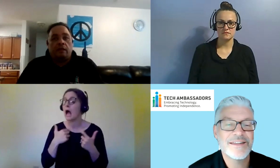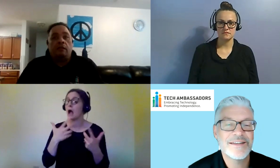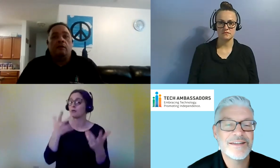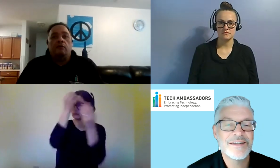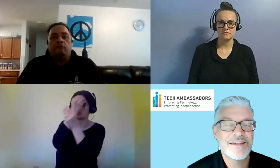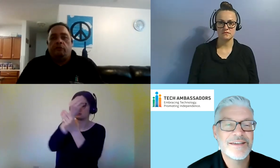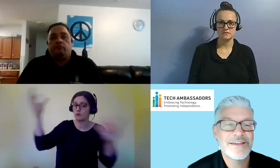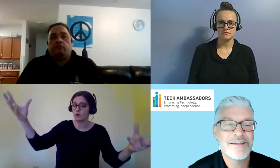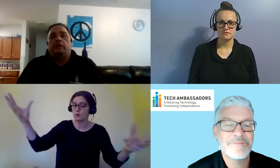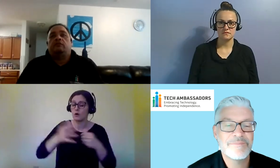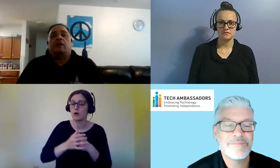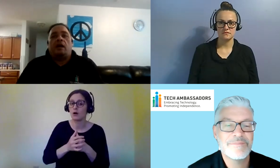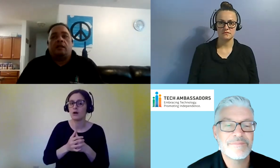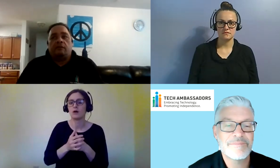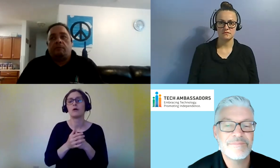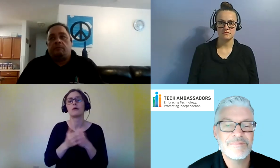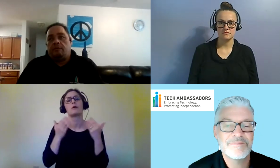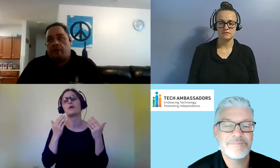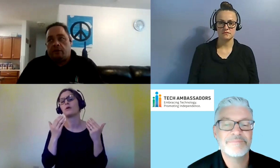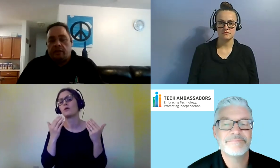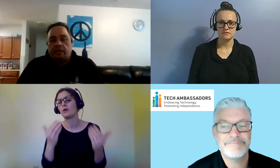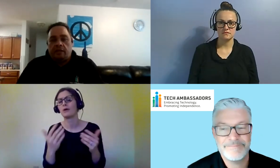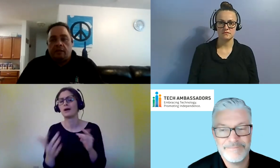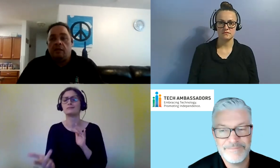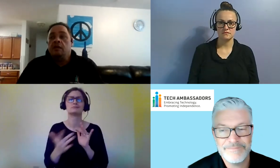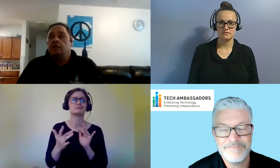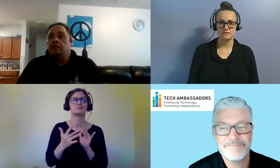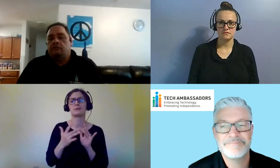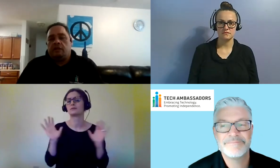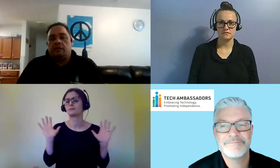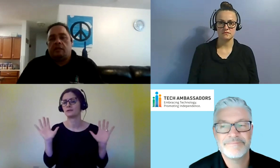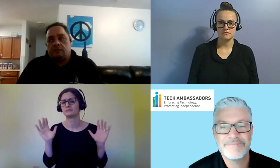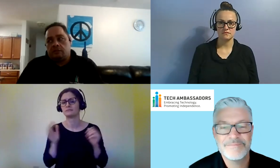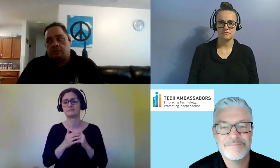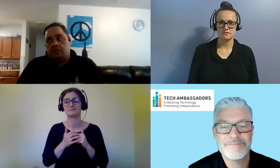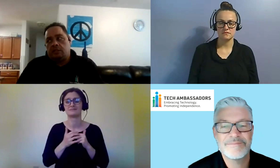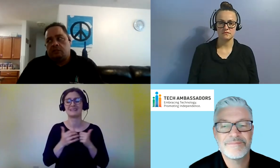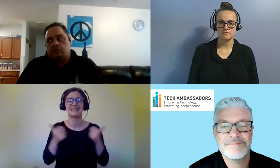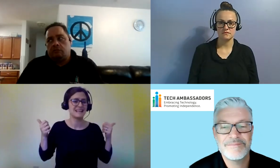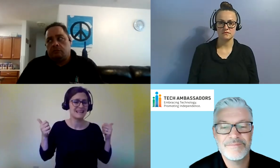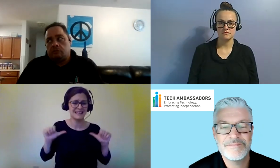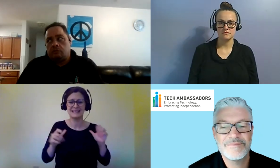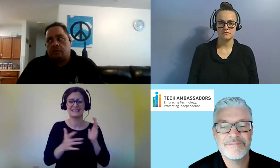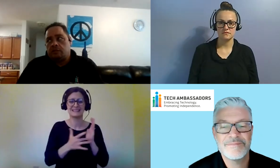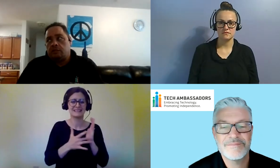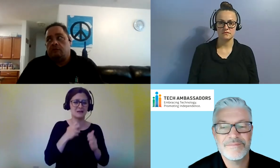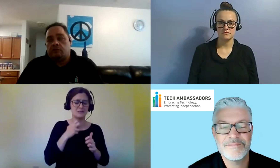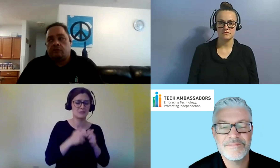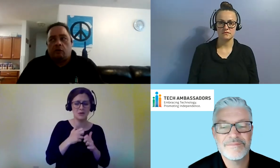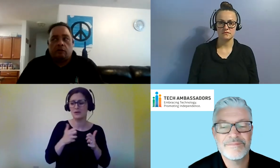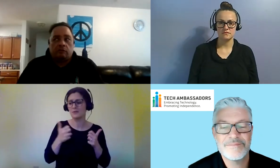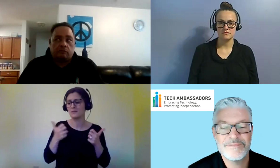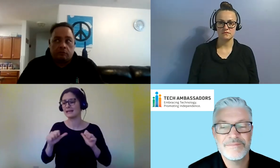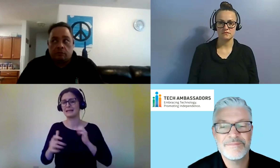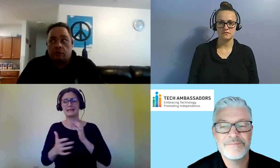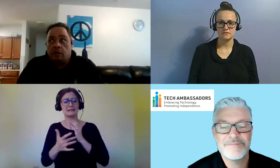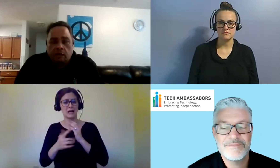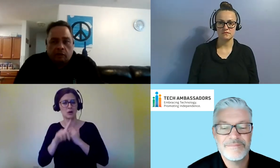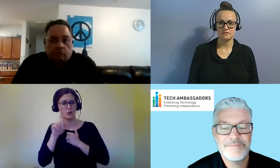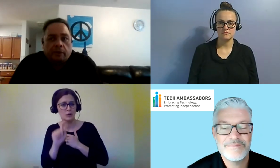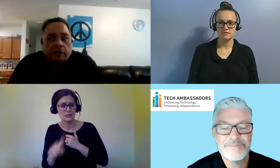that feel free to contact me about any technology issue or question or thoughts